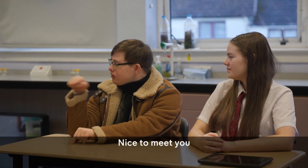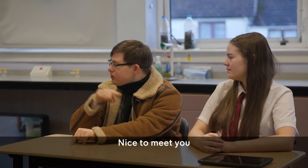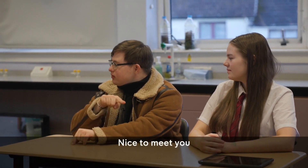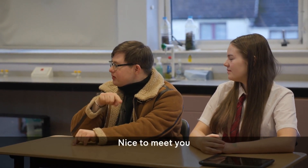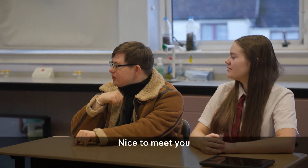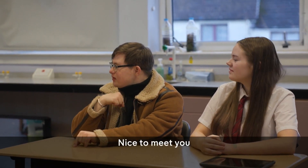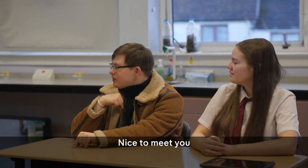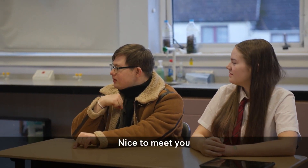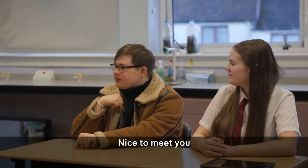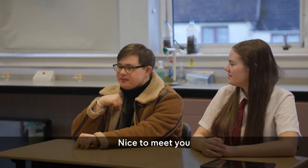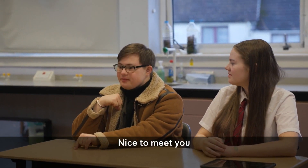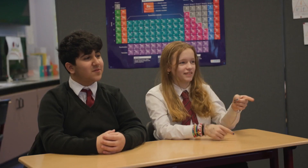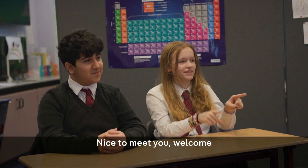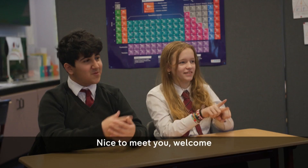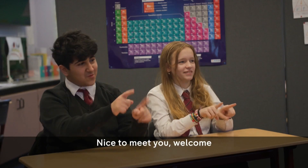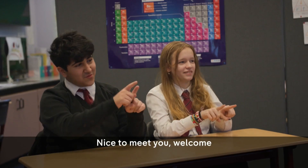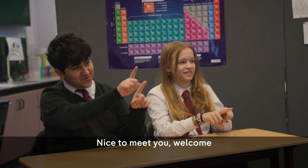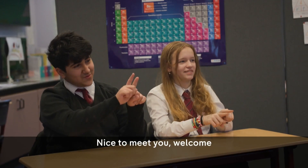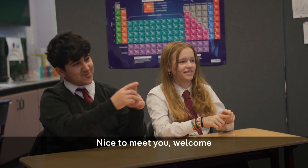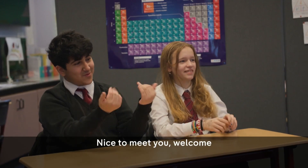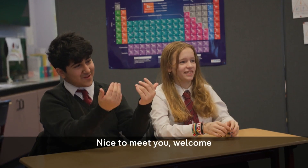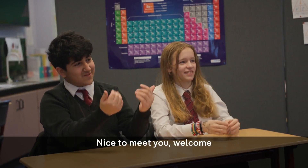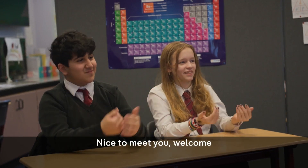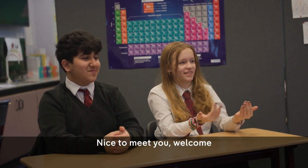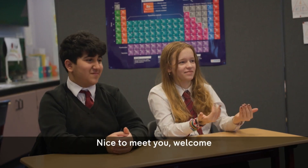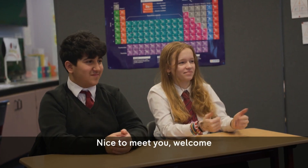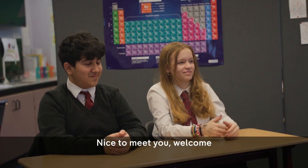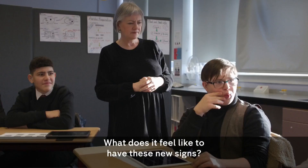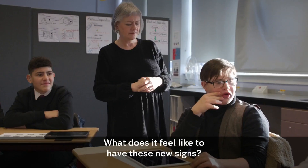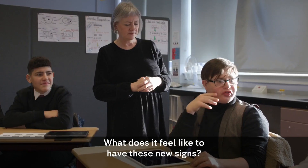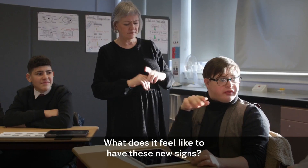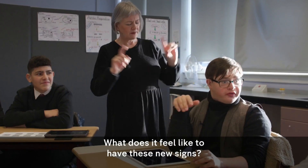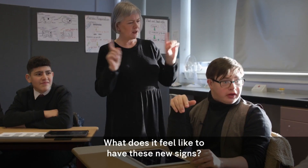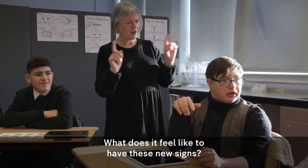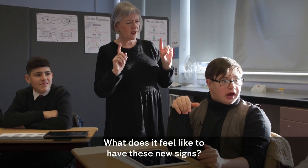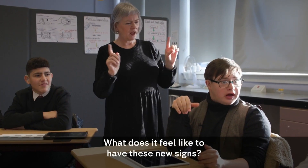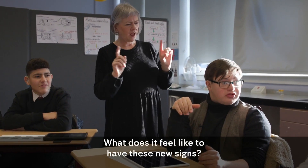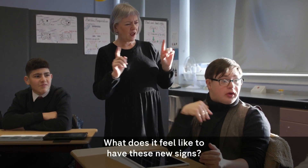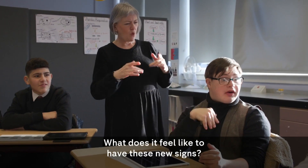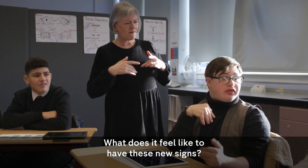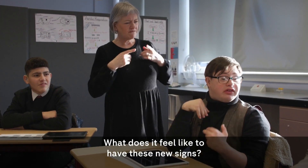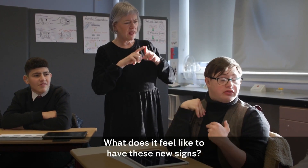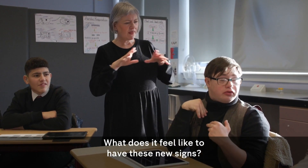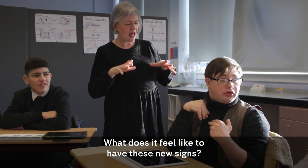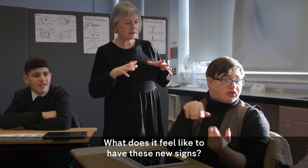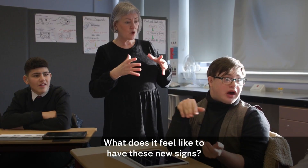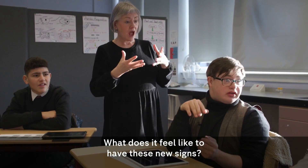Nice to meet you. Nice to meet you too. Welcome. What does it feel like to have these new